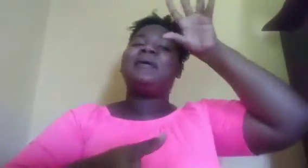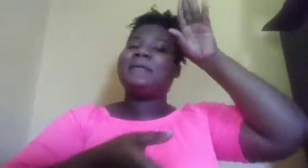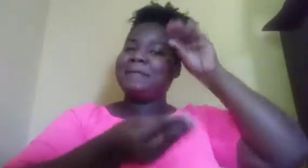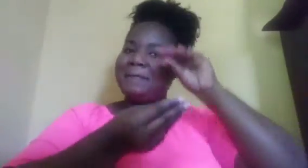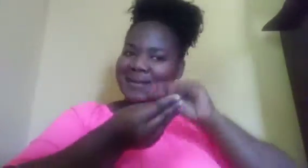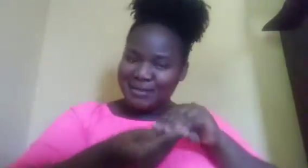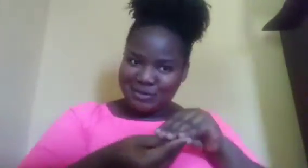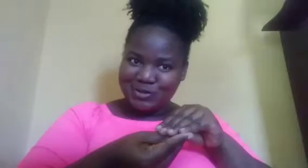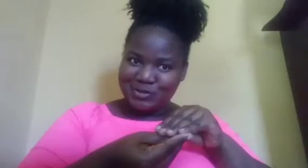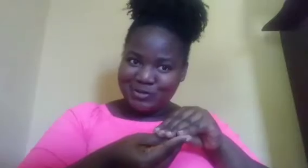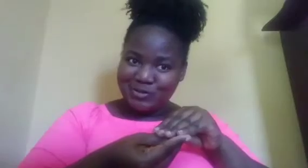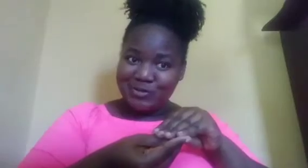Perimeter.